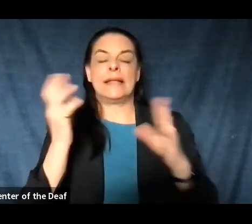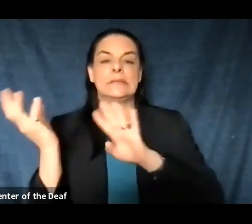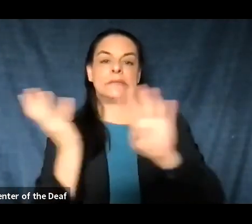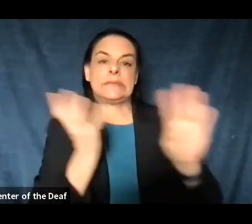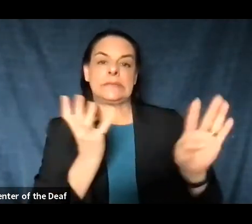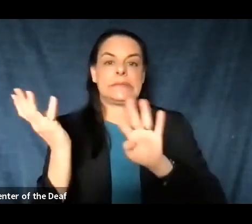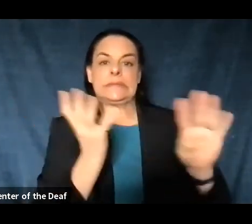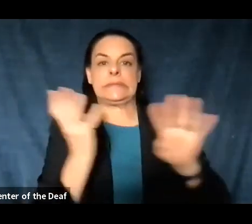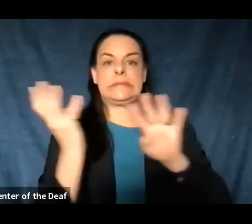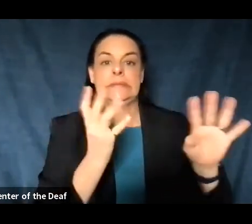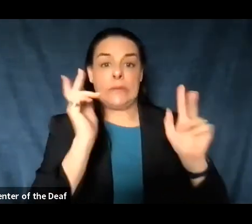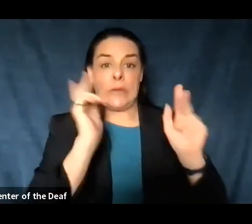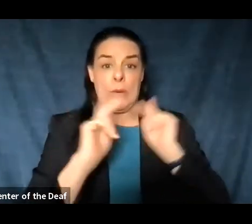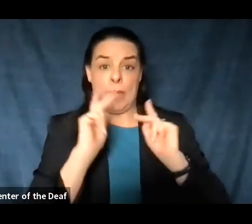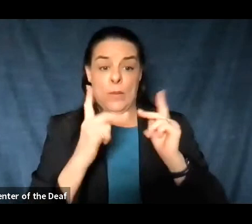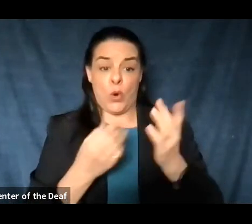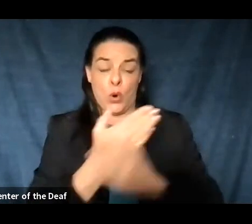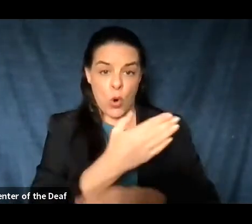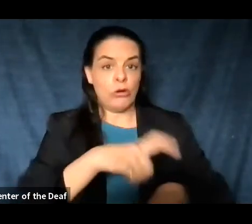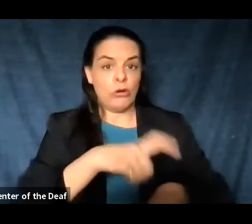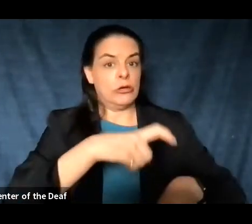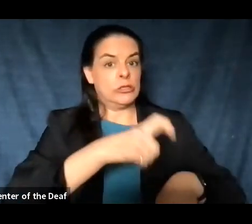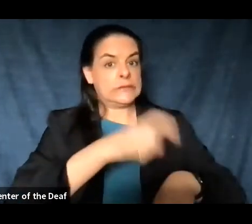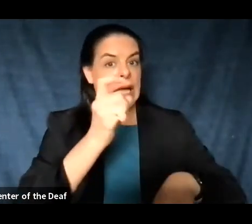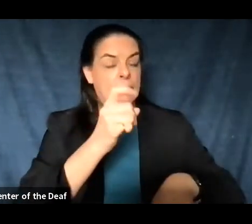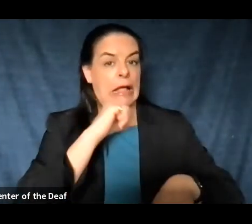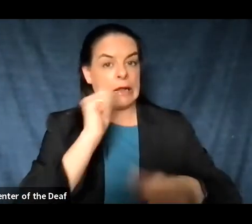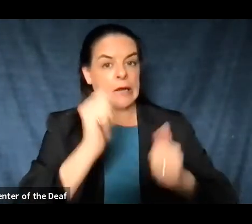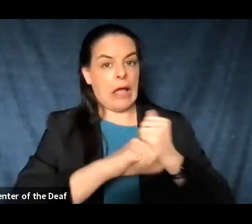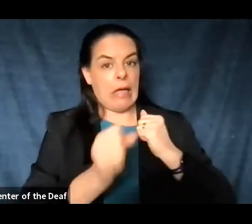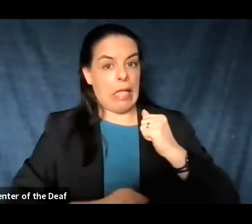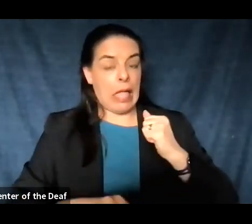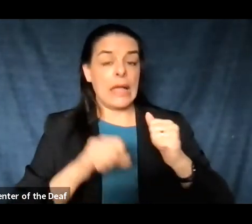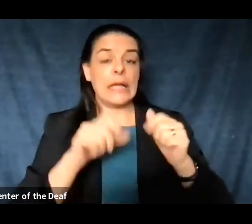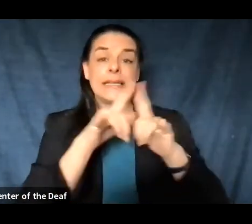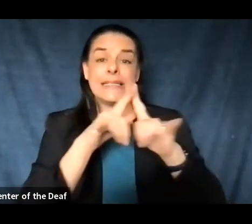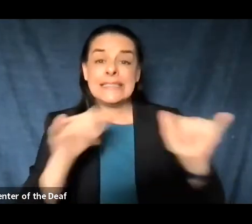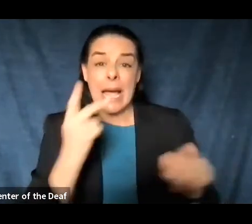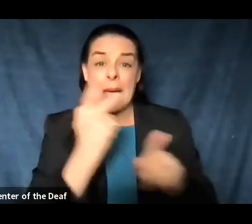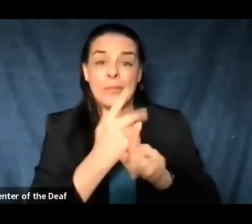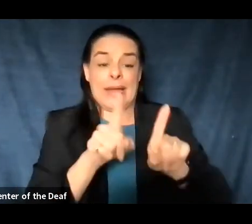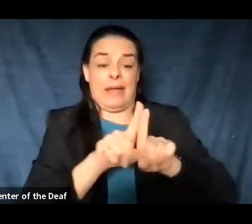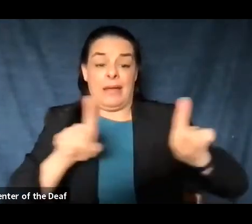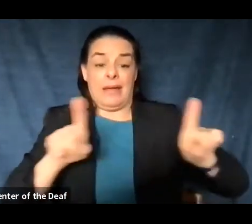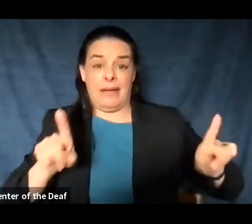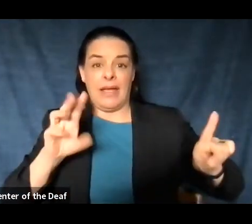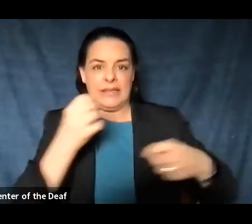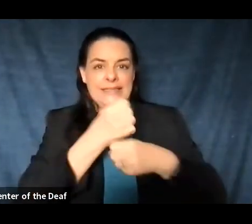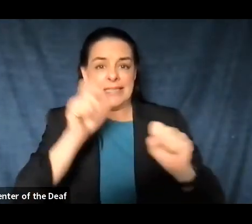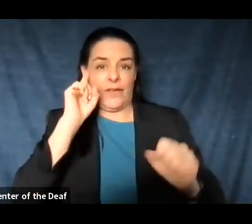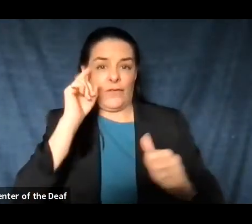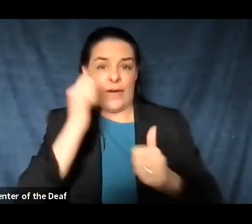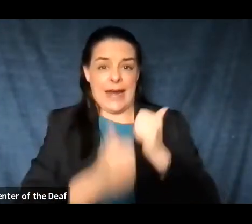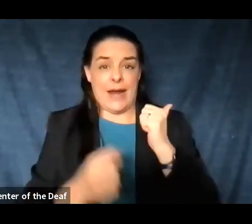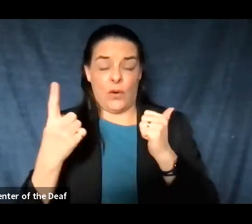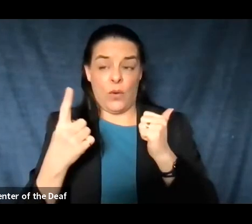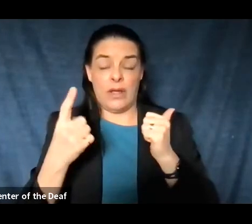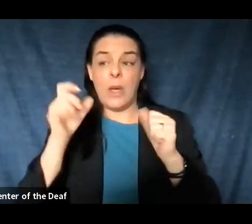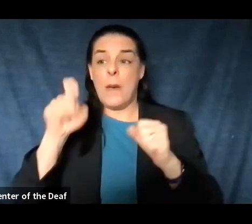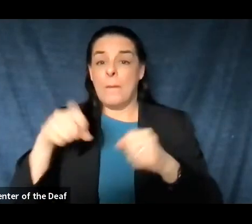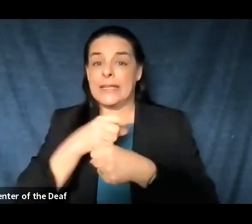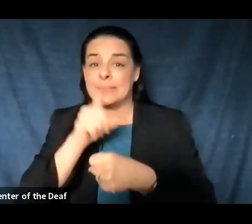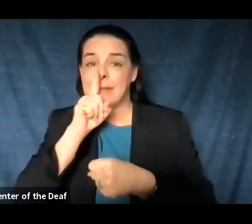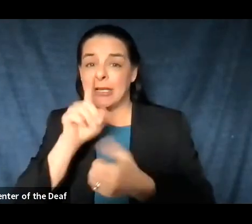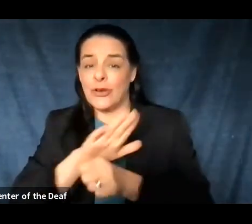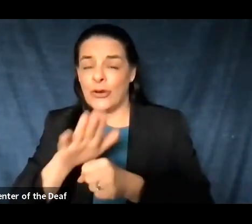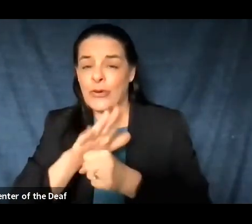timely fashion while maintaining social distancing and safety for everybody. And we have to have enough parking, and we really need